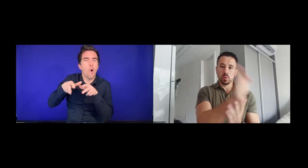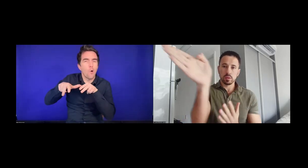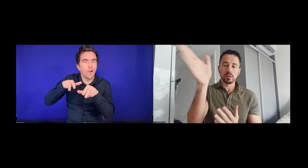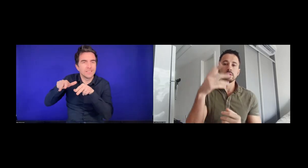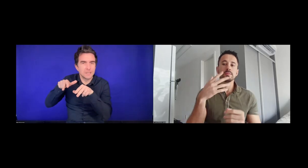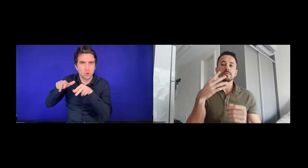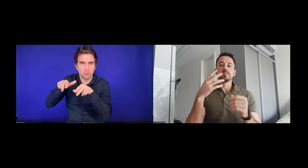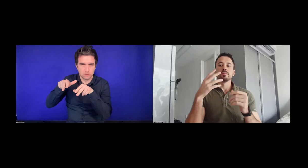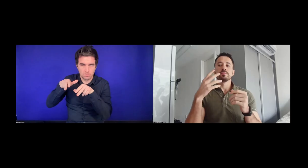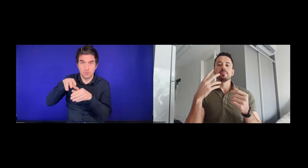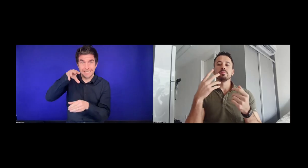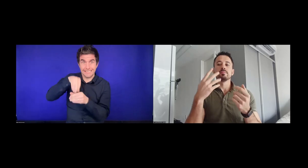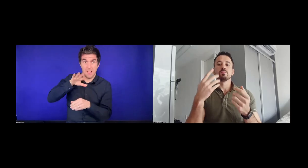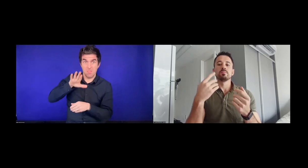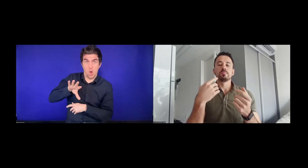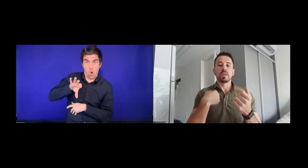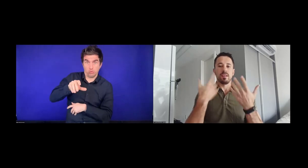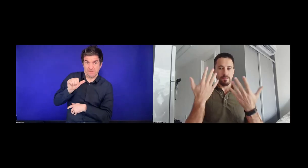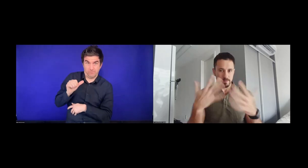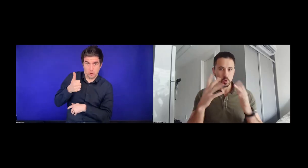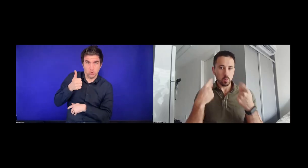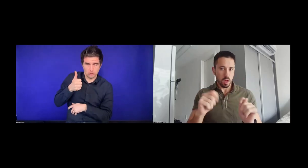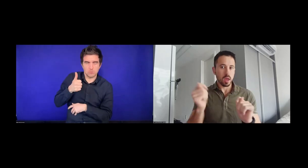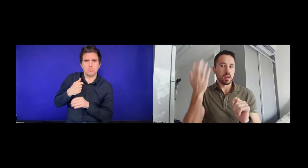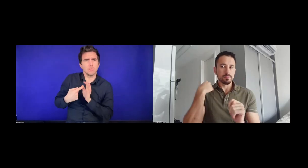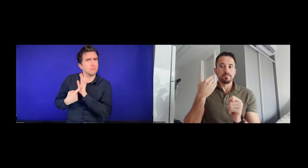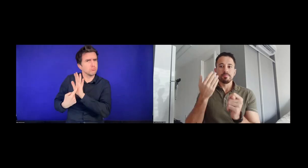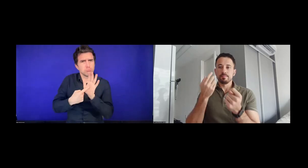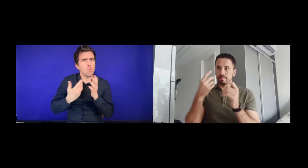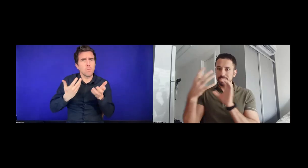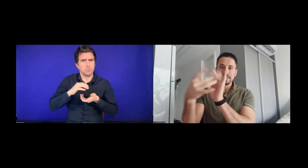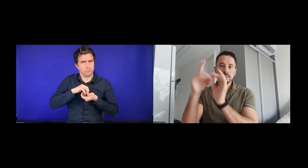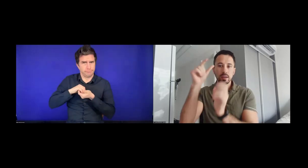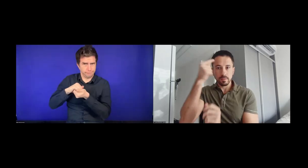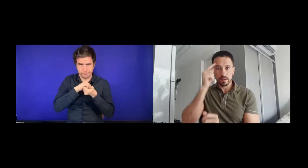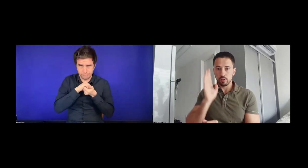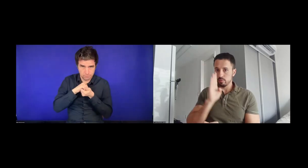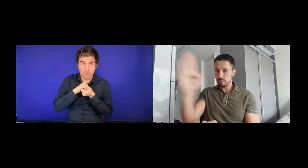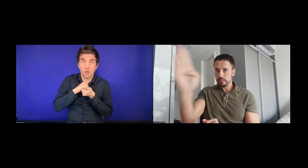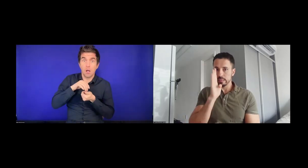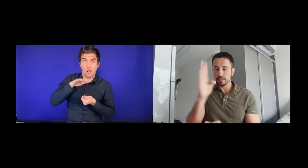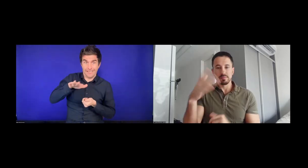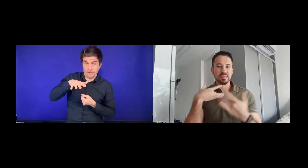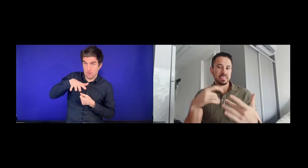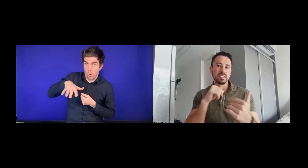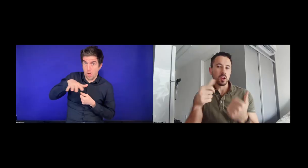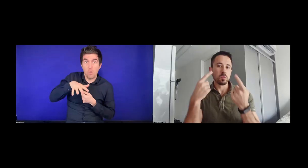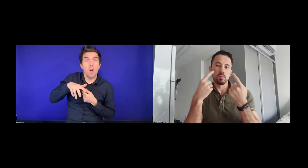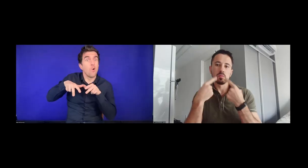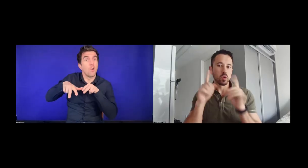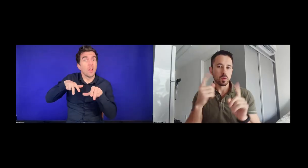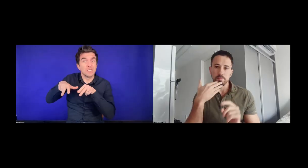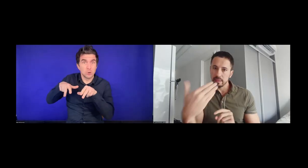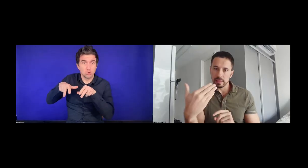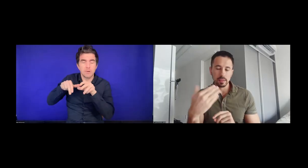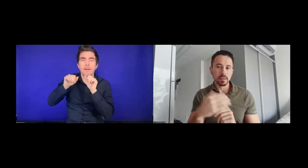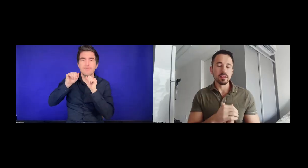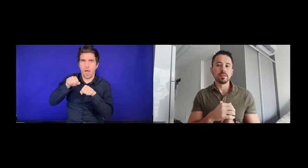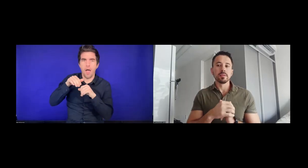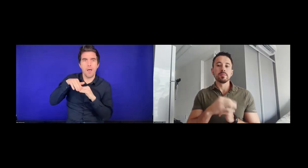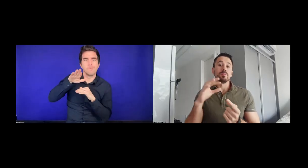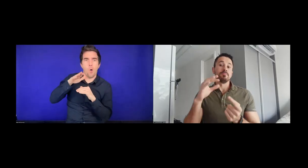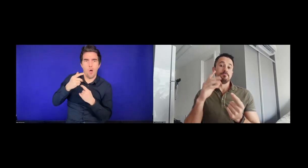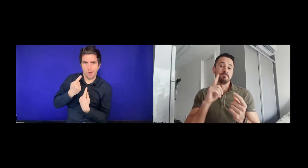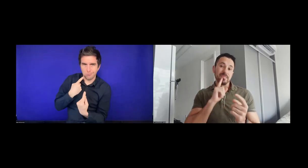leverage their connections with the government, and that's what we can do. I have tried in the past to